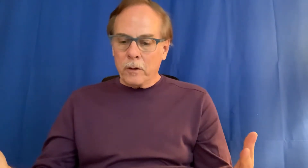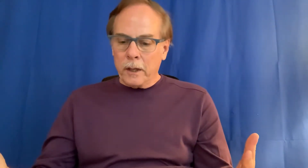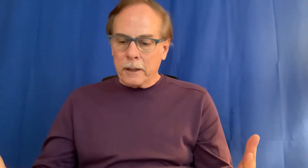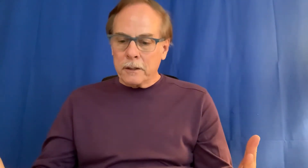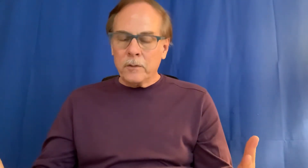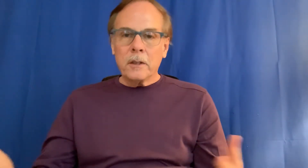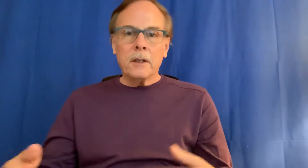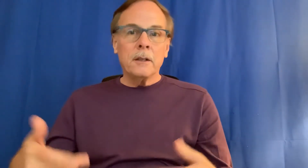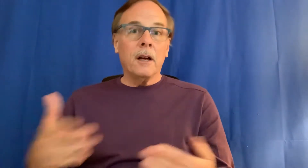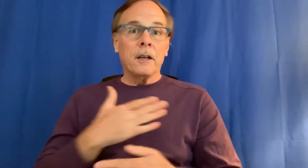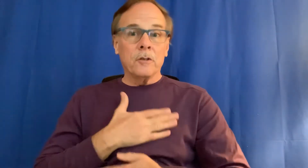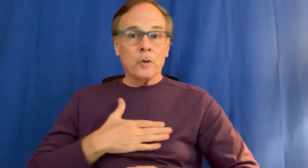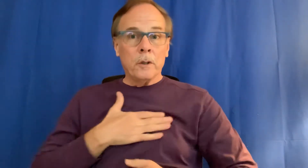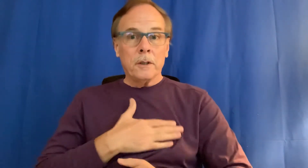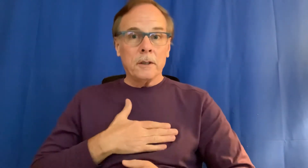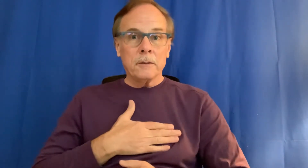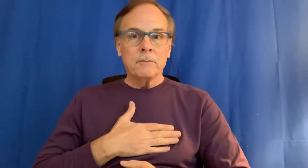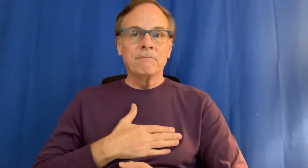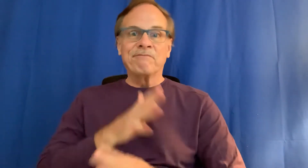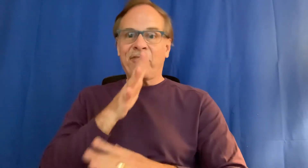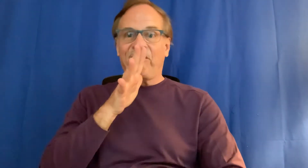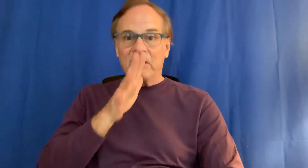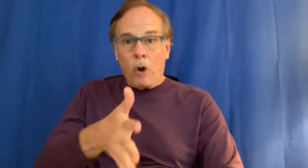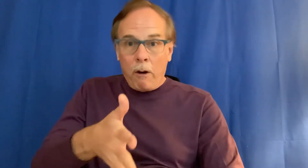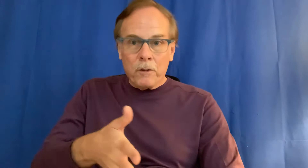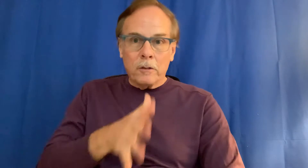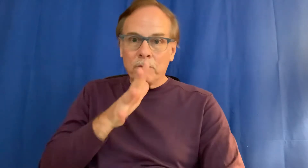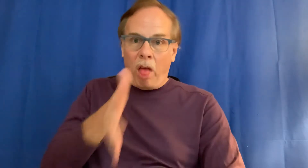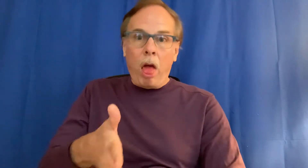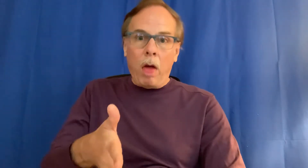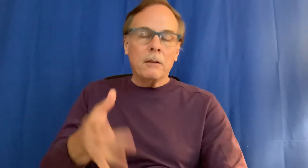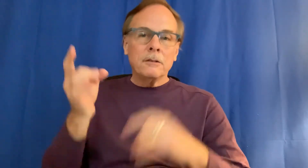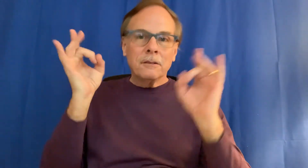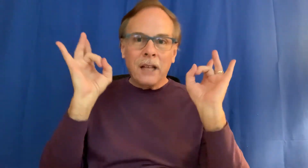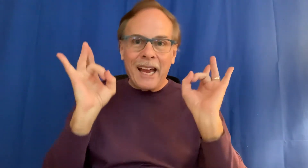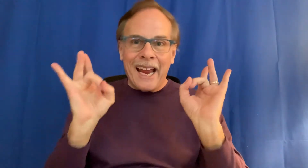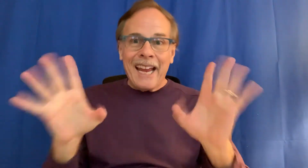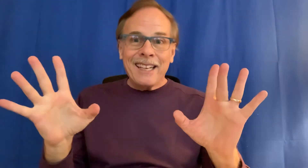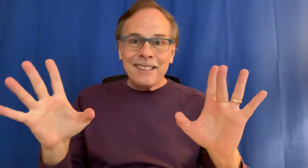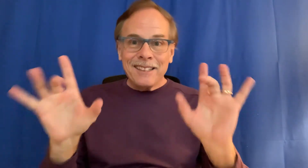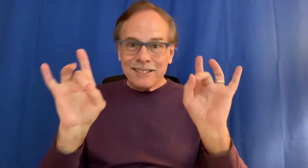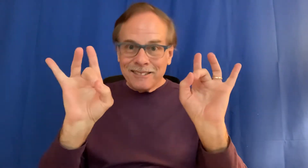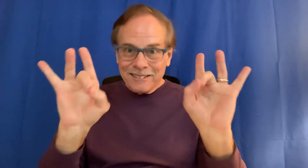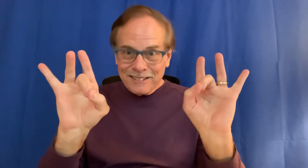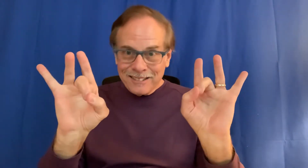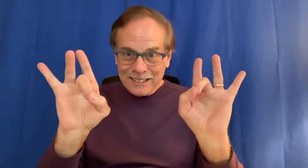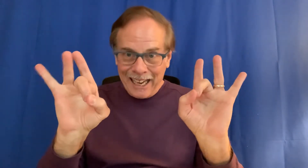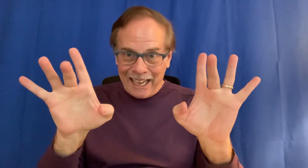the activity. I enjoyed it. It was awful. I hated it. Hate.